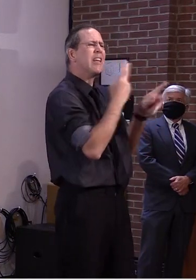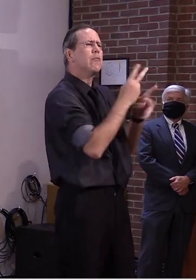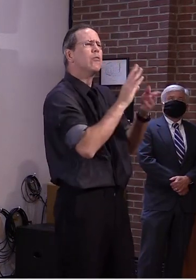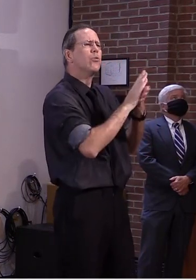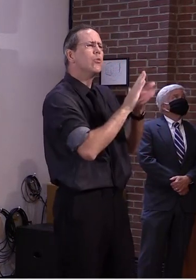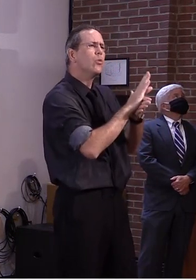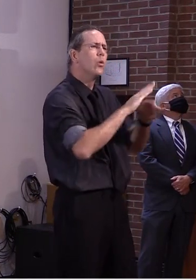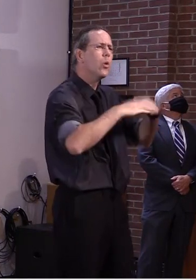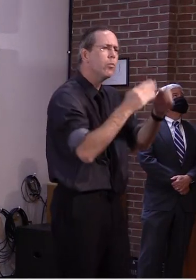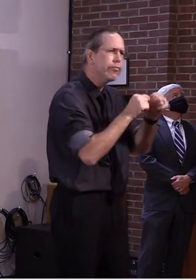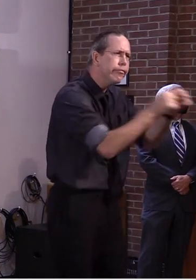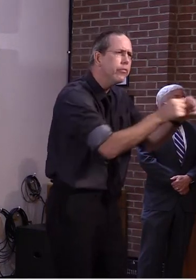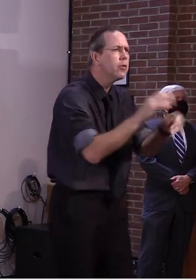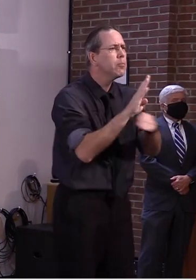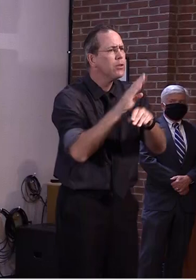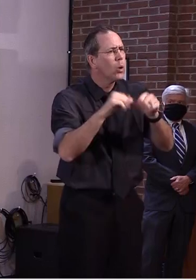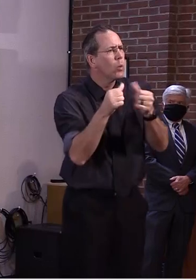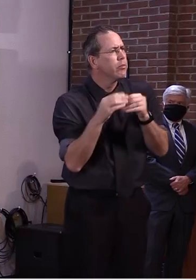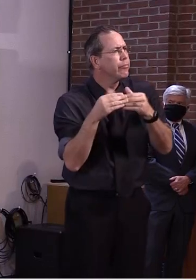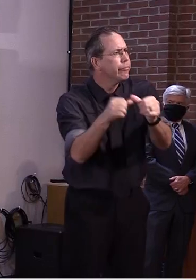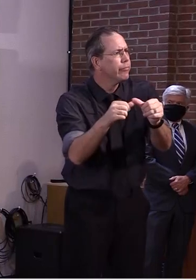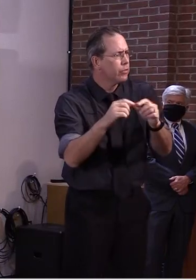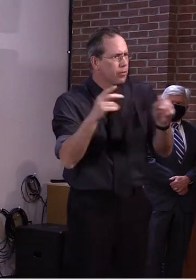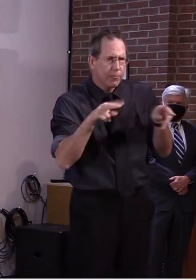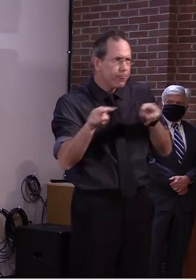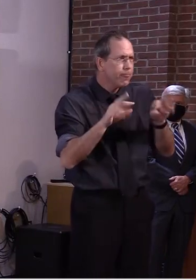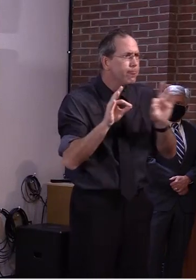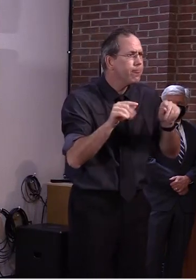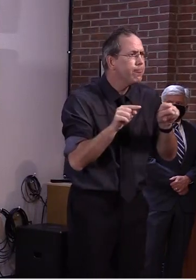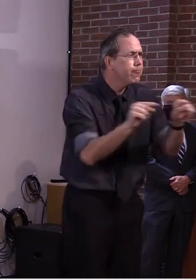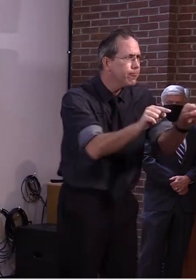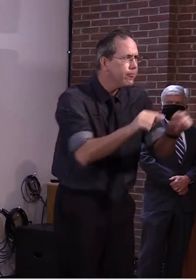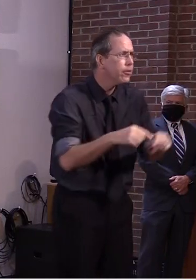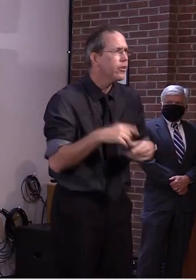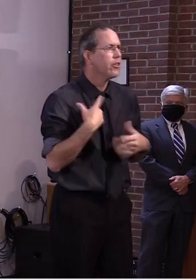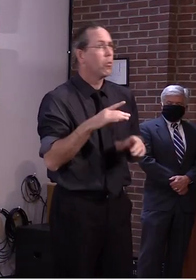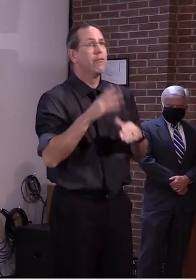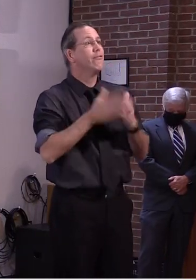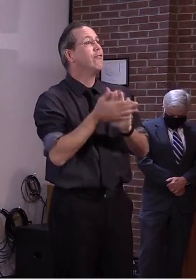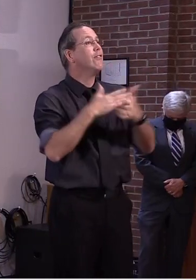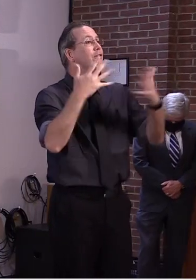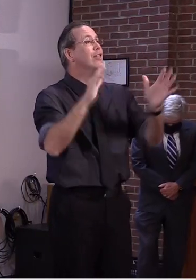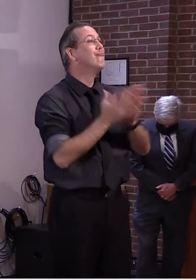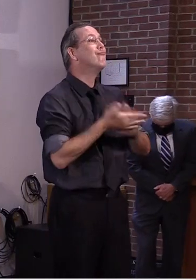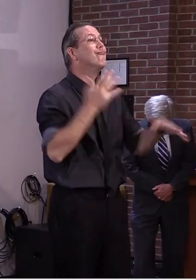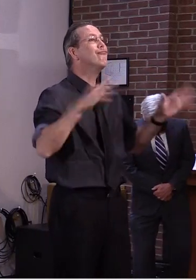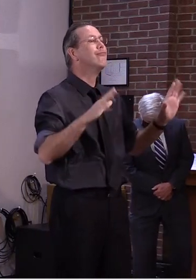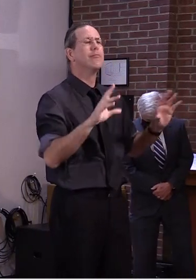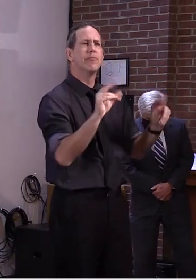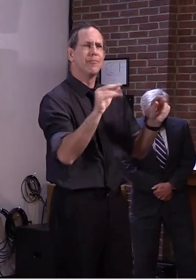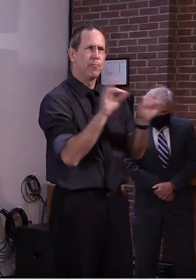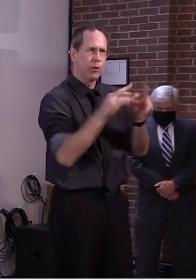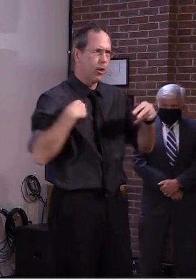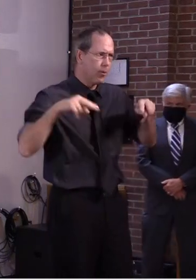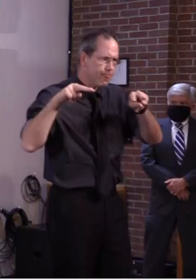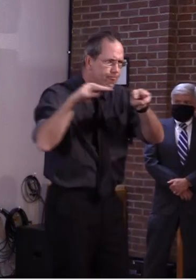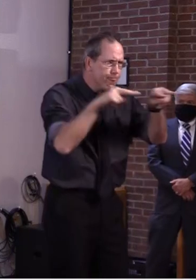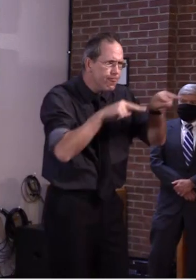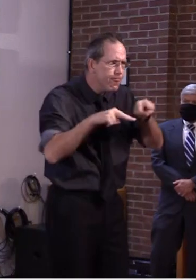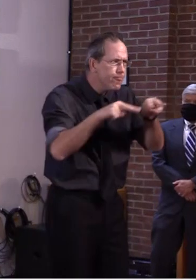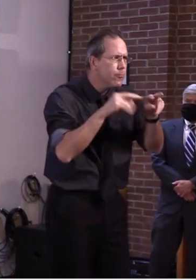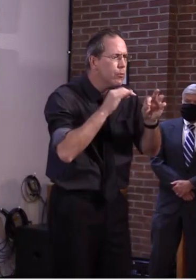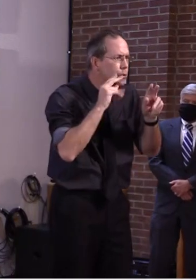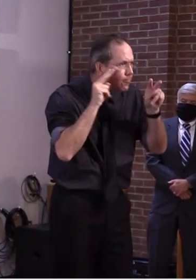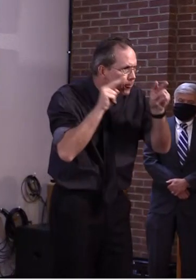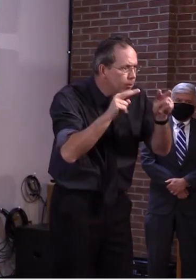And Dr. Levine will share more on this in a few minutes. We also have a strong team at the Agency of